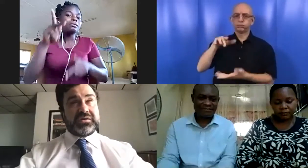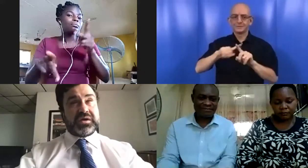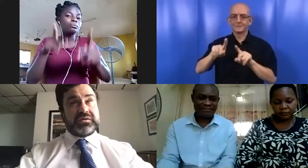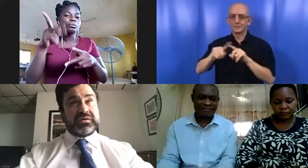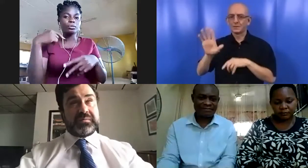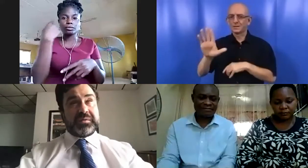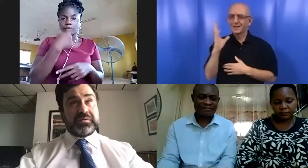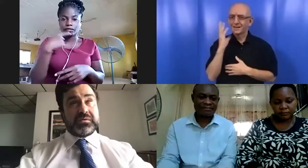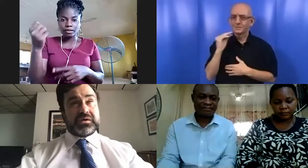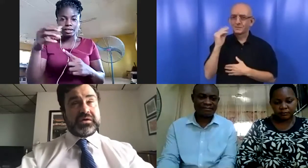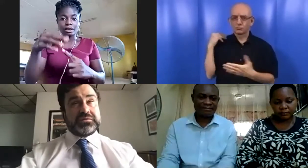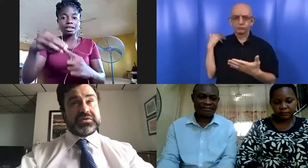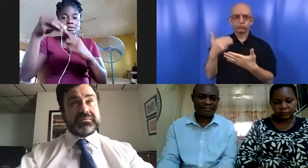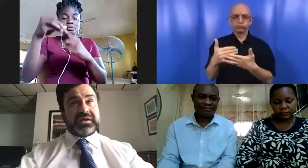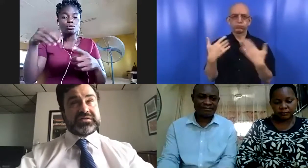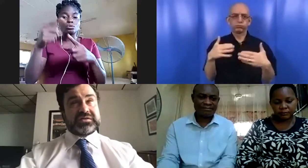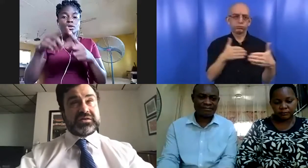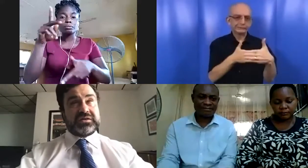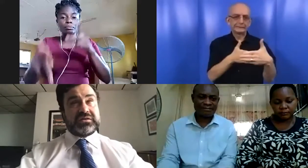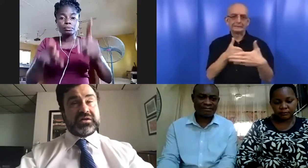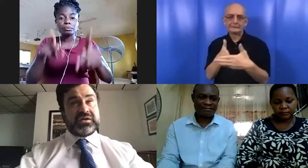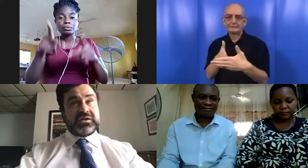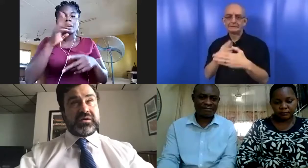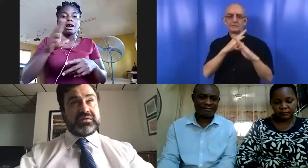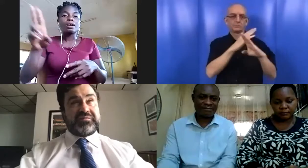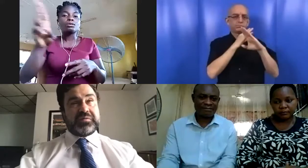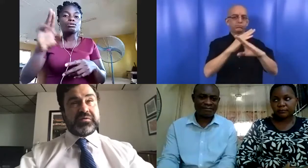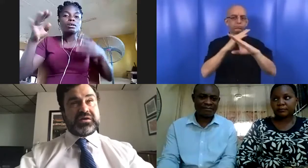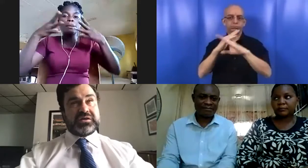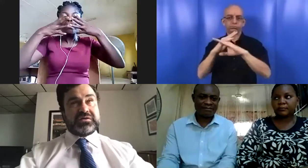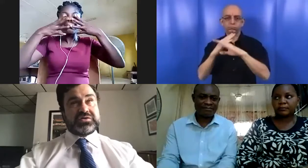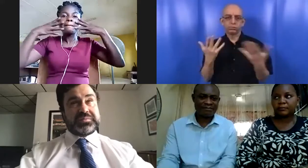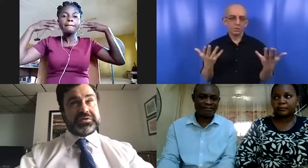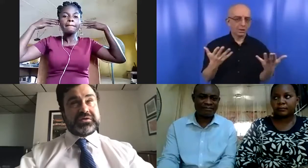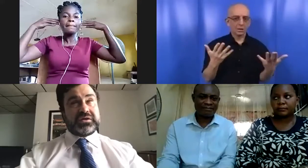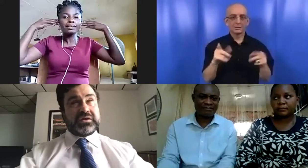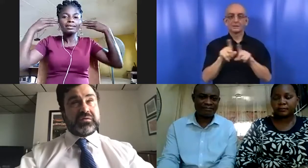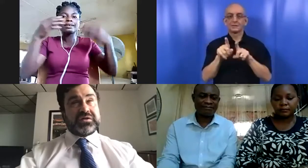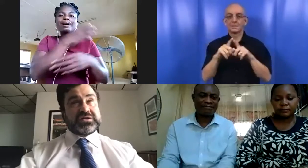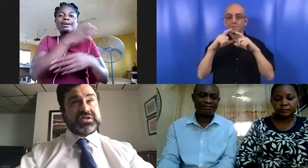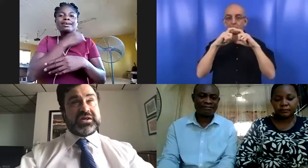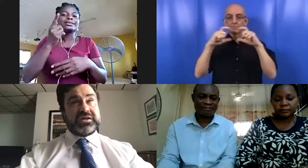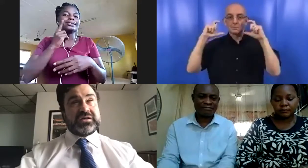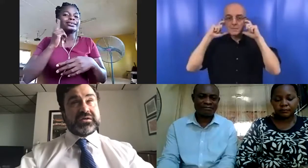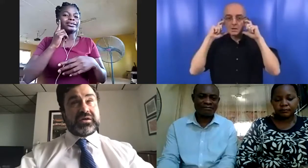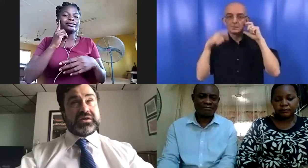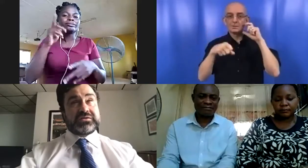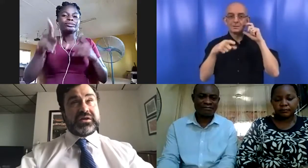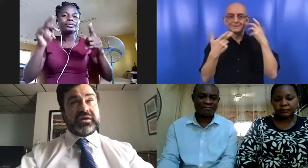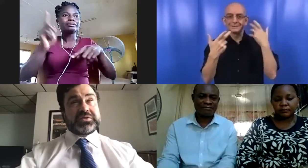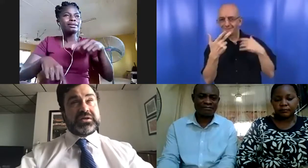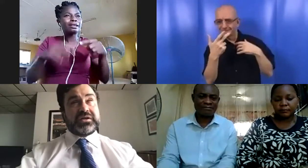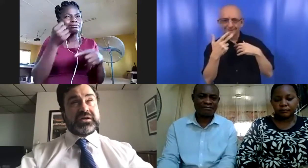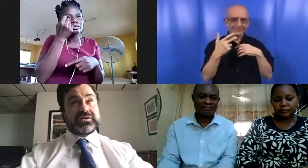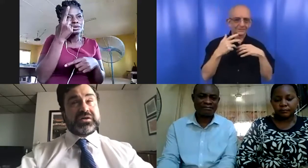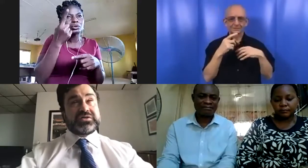especially when people are using masks and deaf people cannot interpret what they are saying, or they cannot read